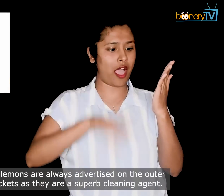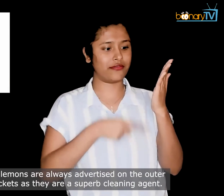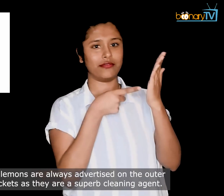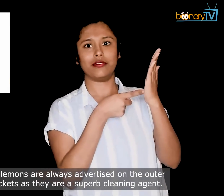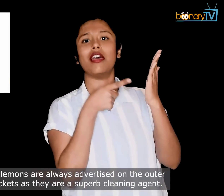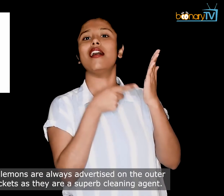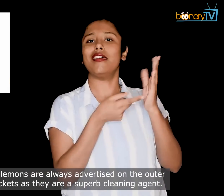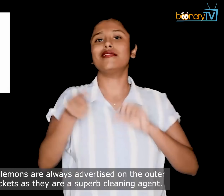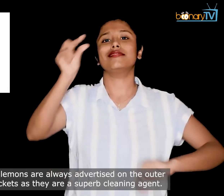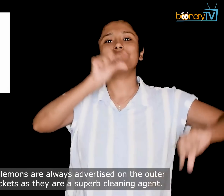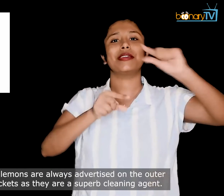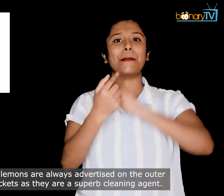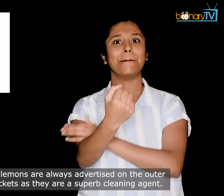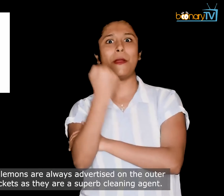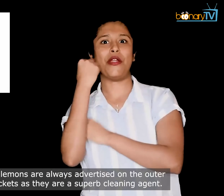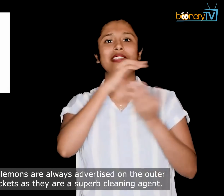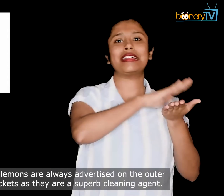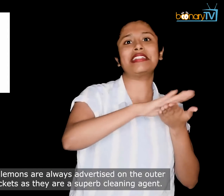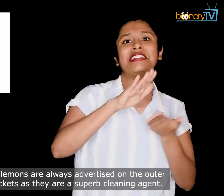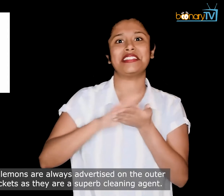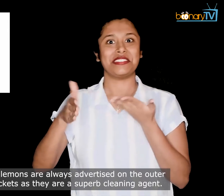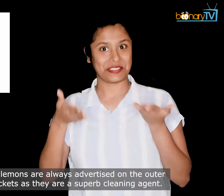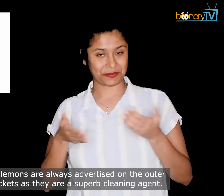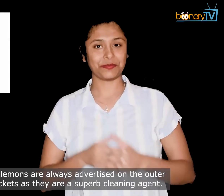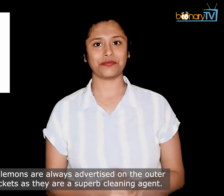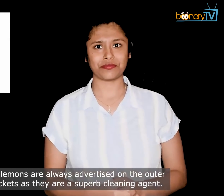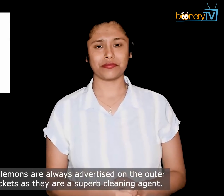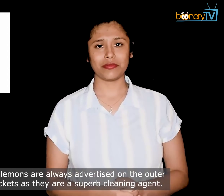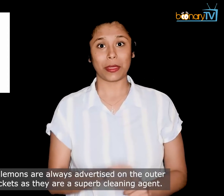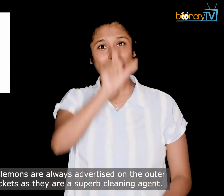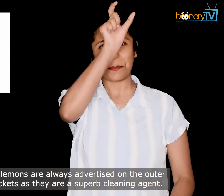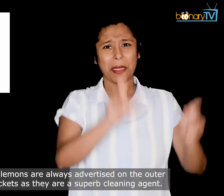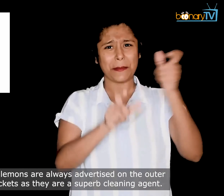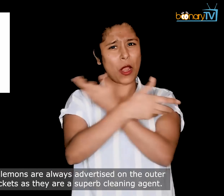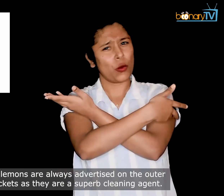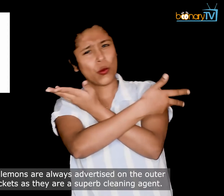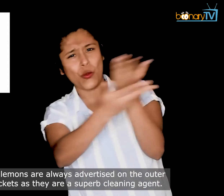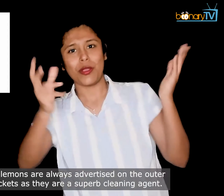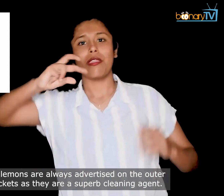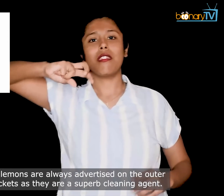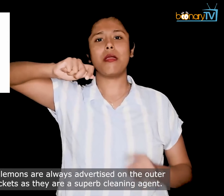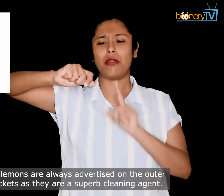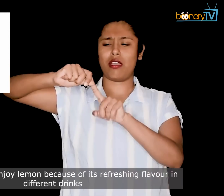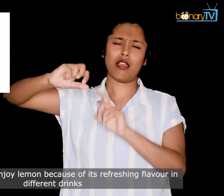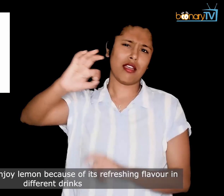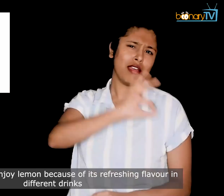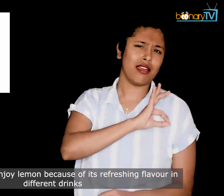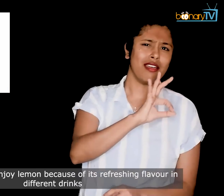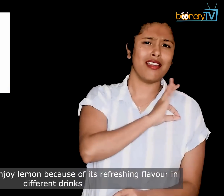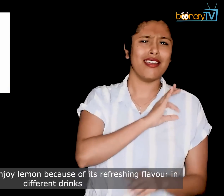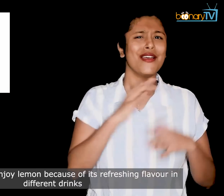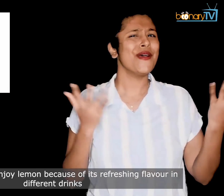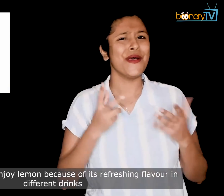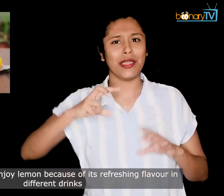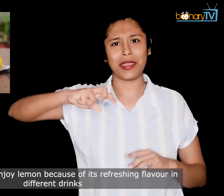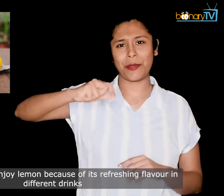outer covering or packets as they are a superb cleaning agent. Many people too enjoy